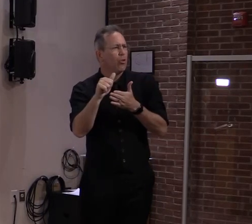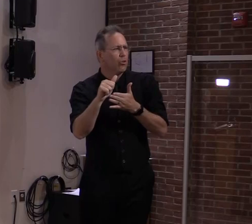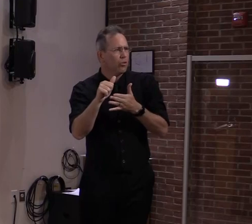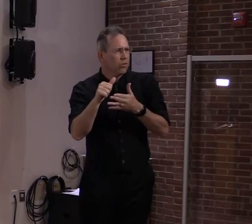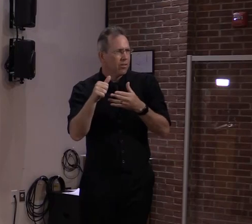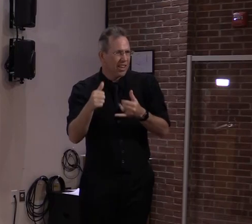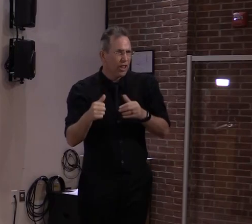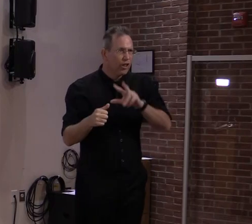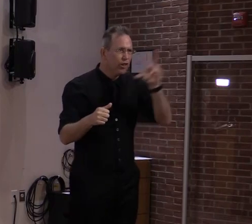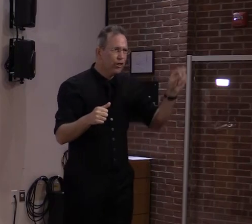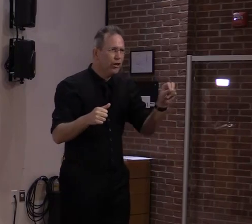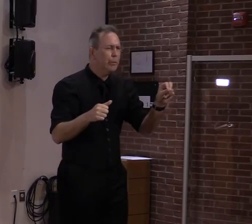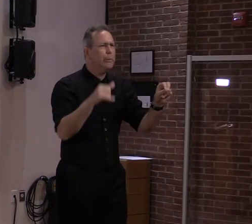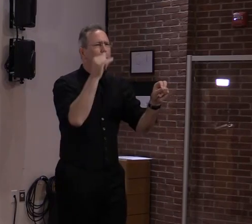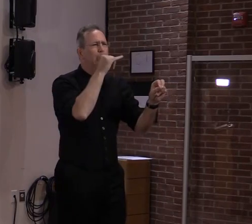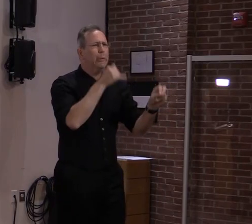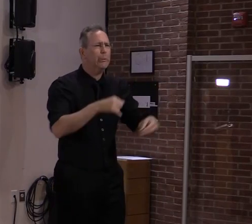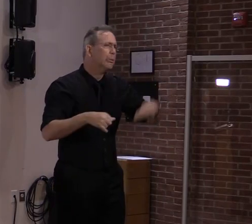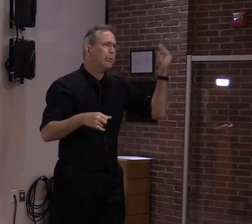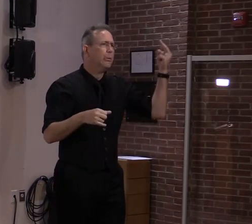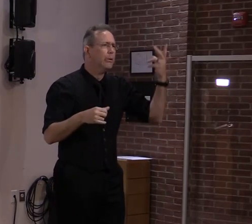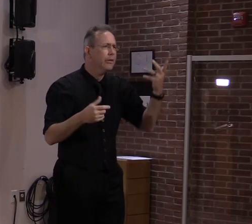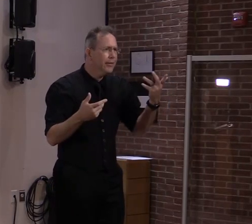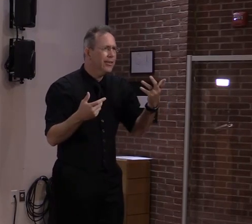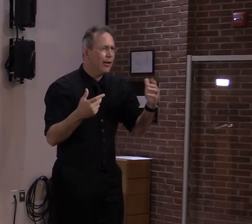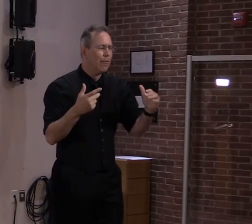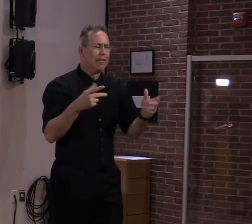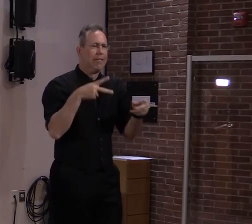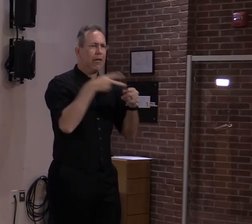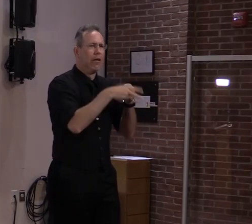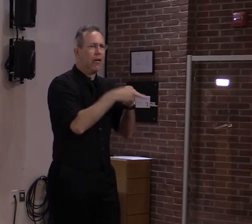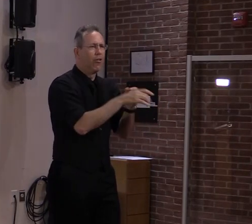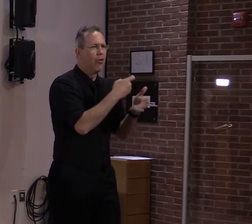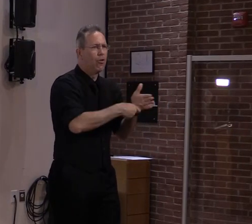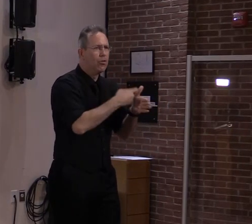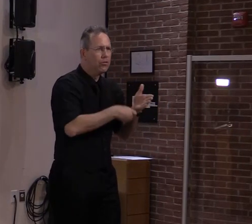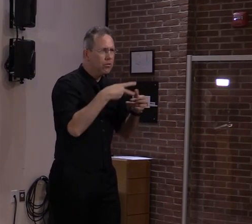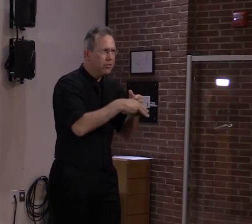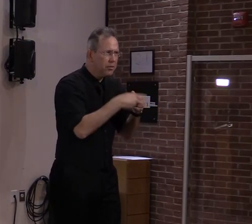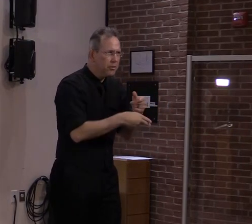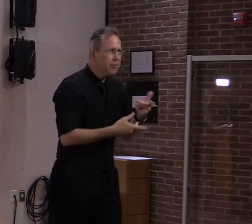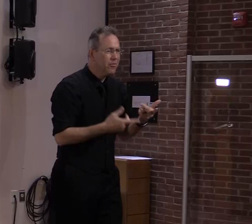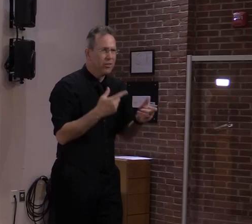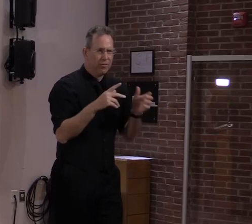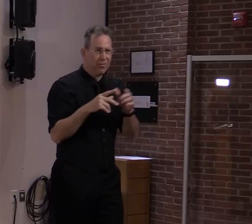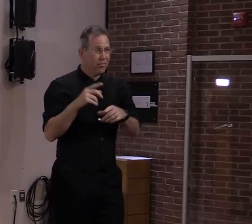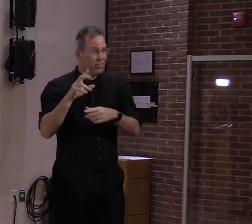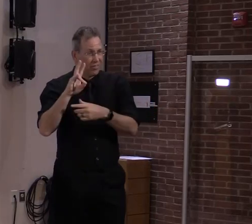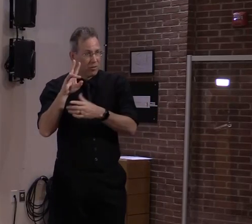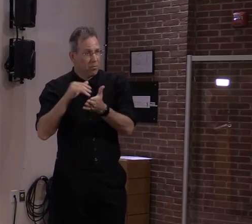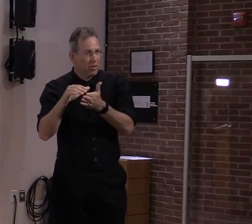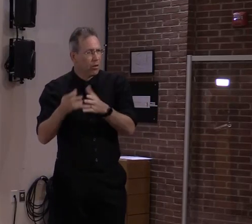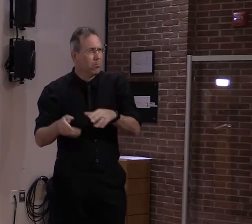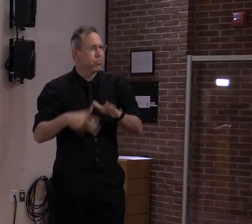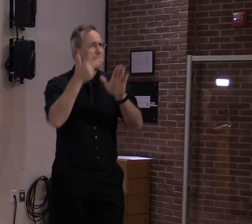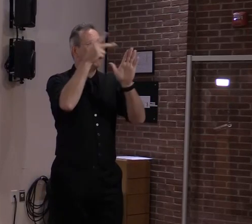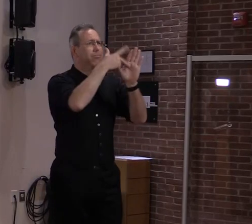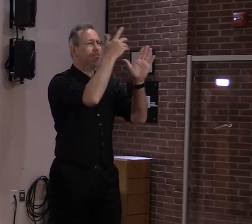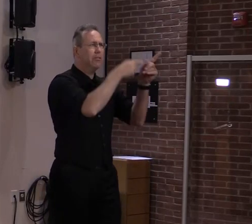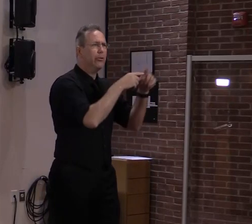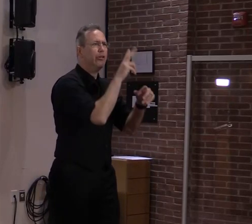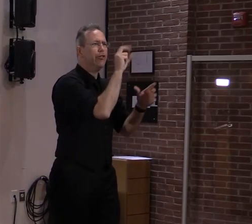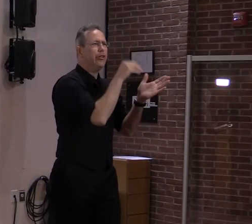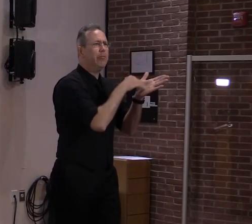year, plus another $10 million on other things like the availability